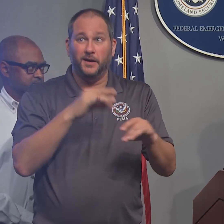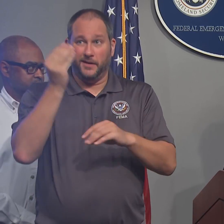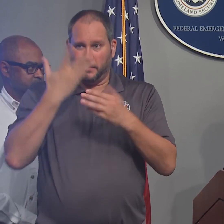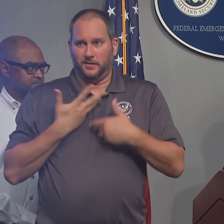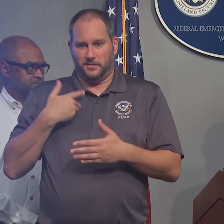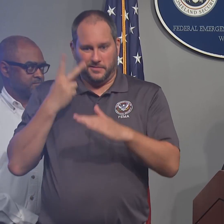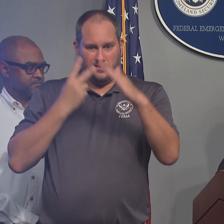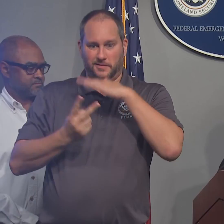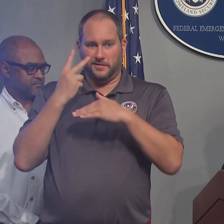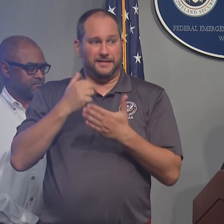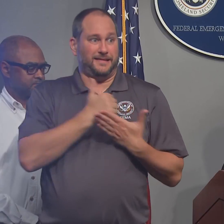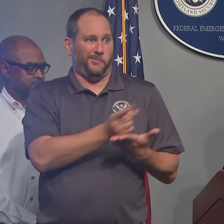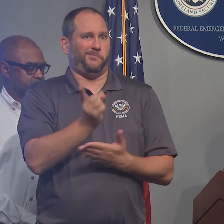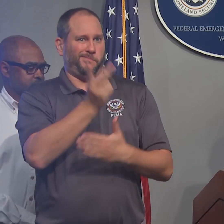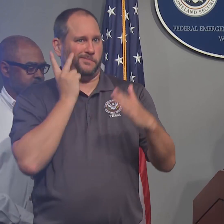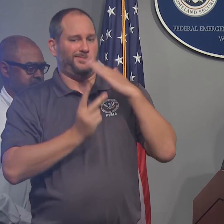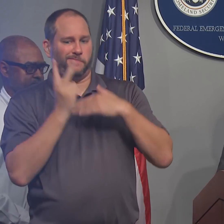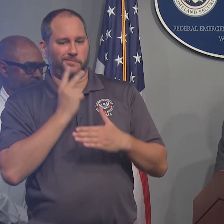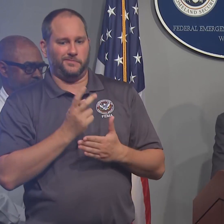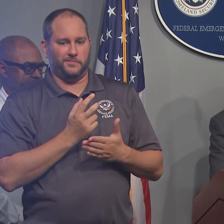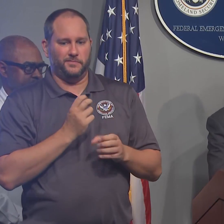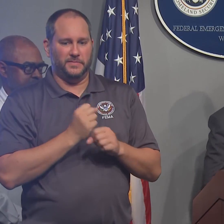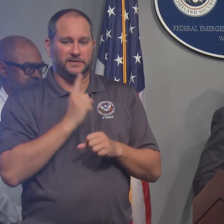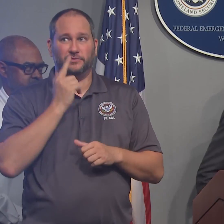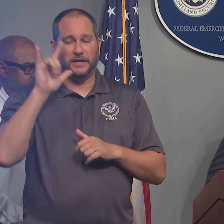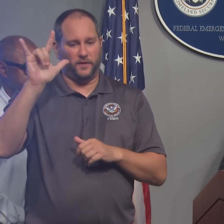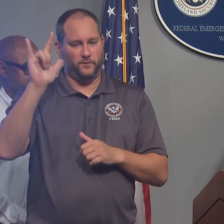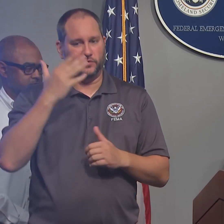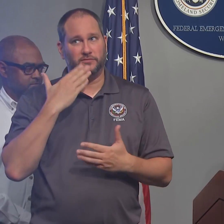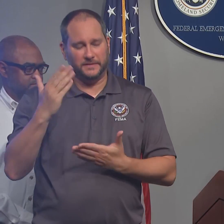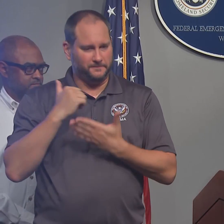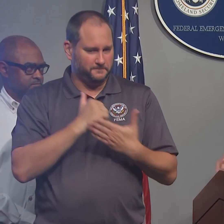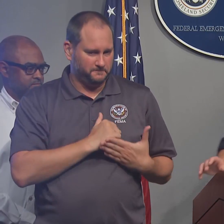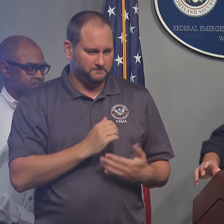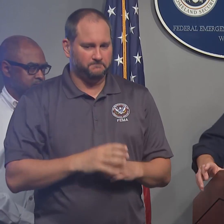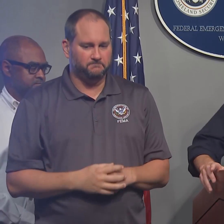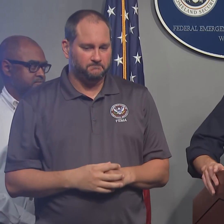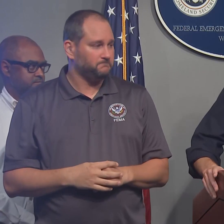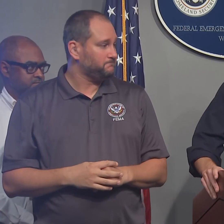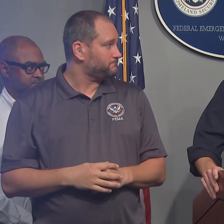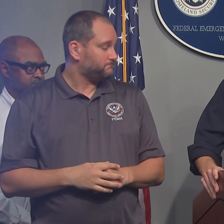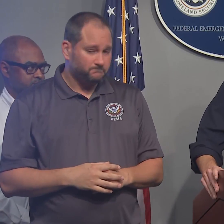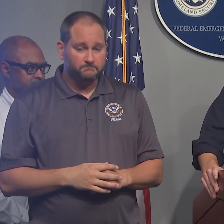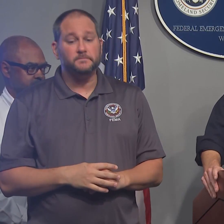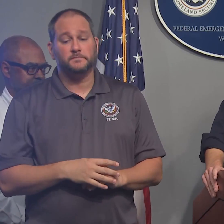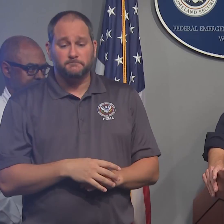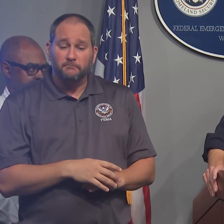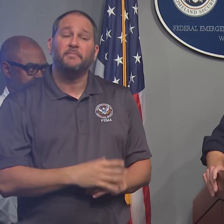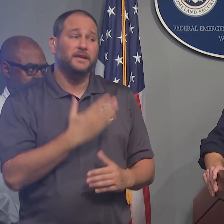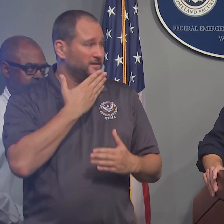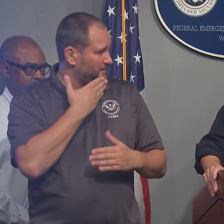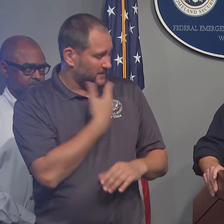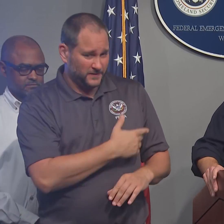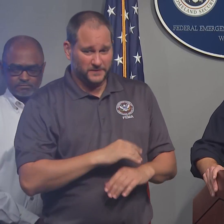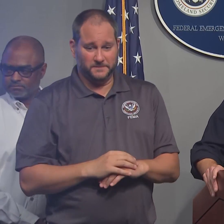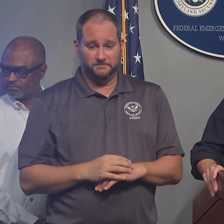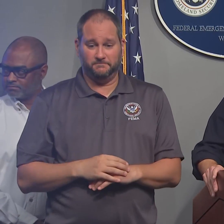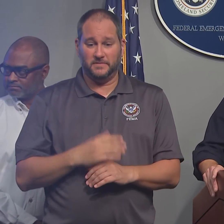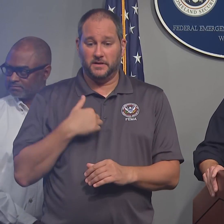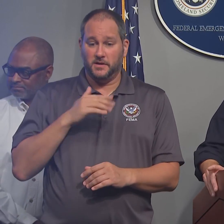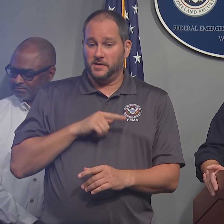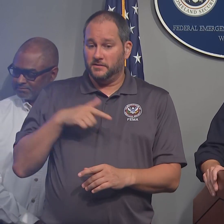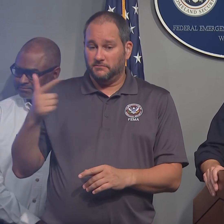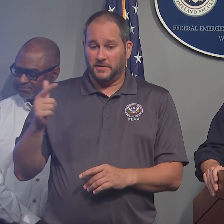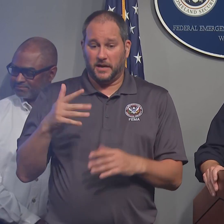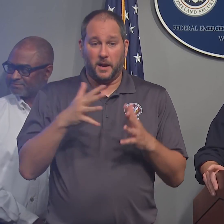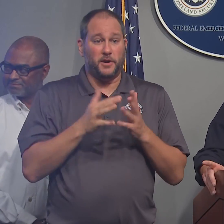for providing reconnaissance flights as well. All right. Thanks, Doc. All right, next we have our partners with the American Red